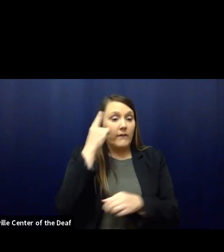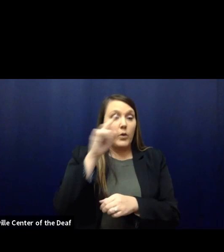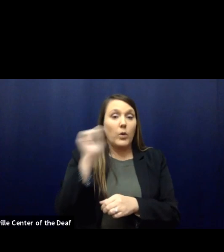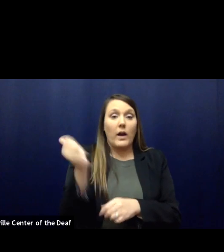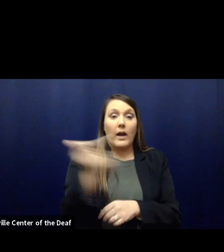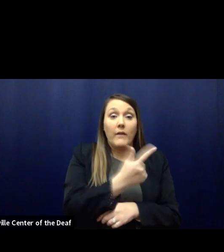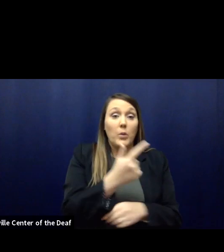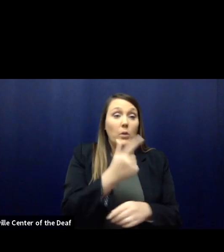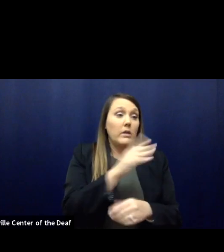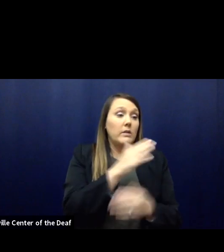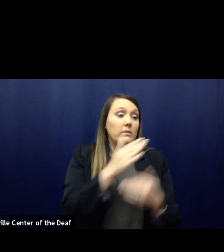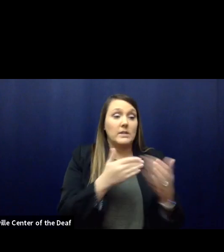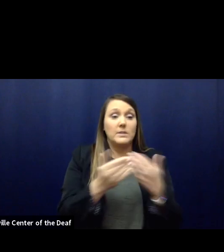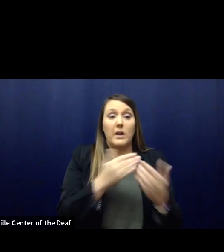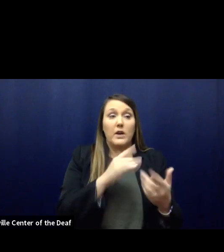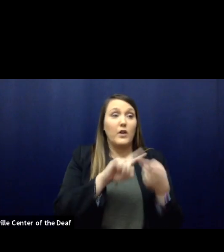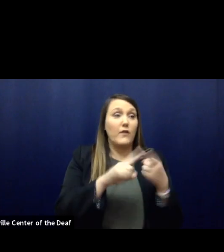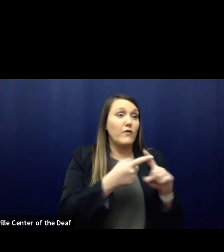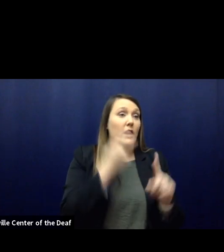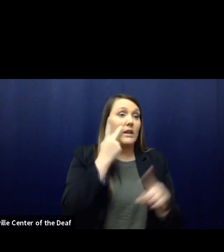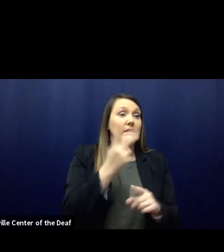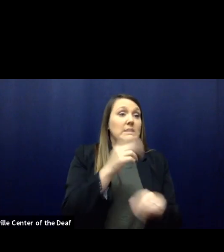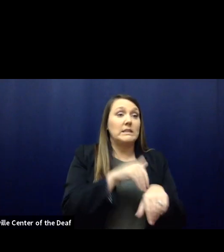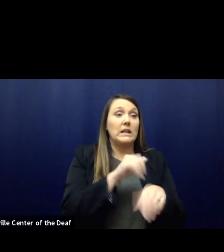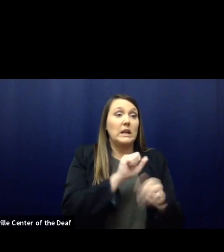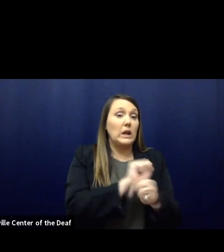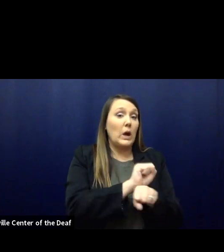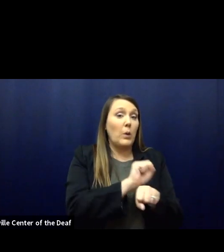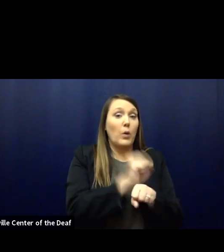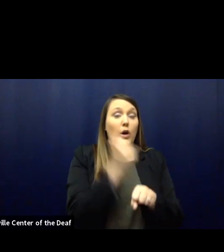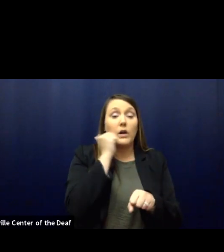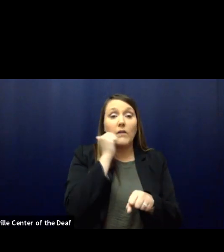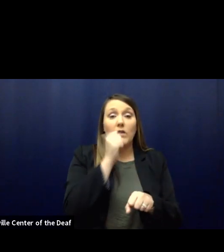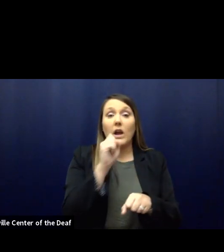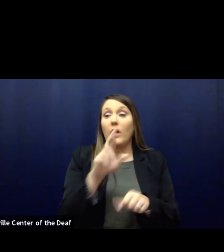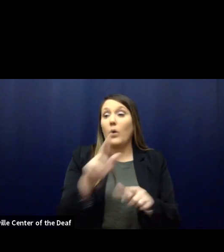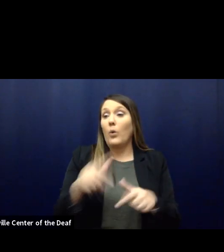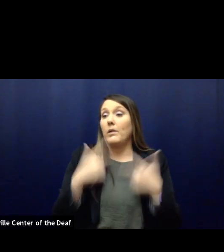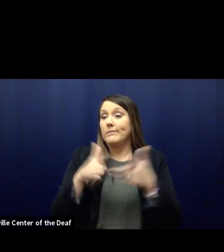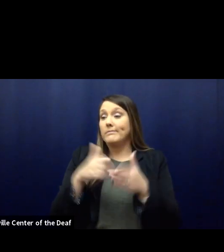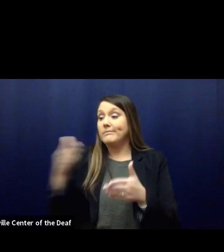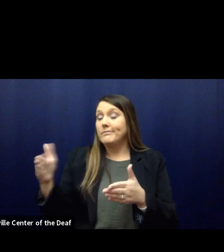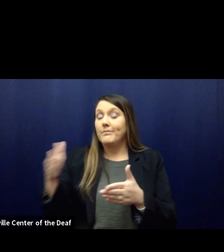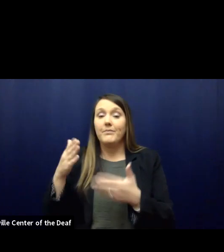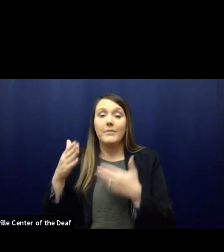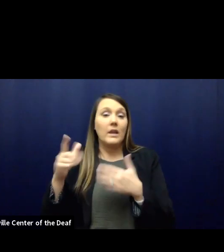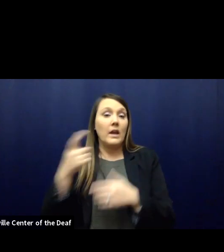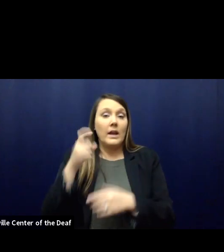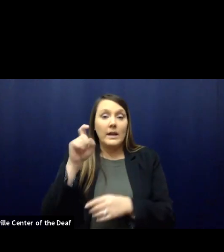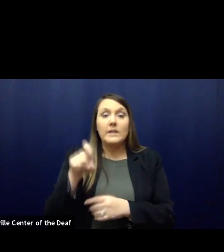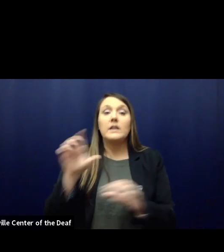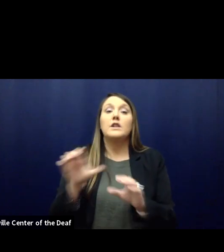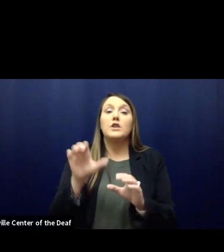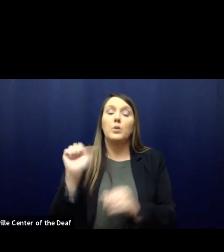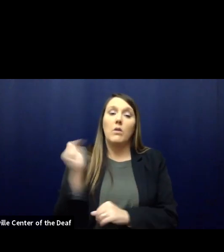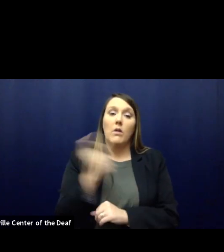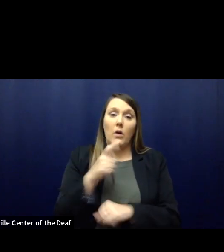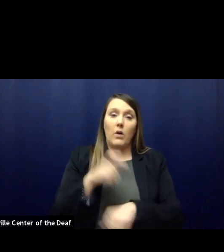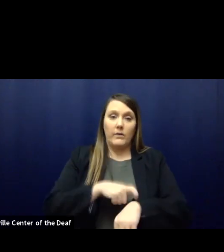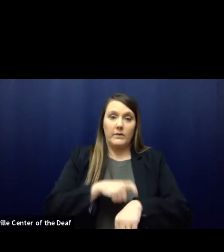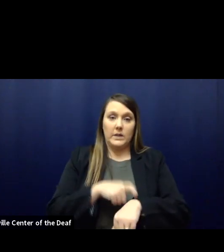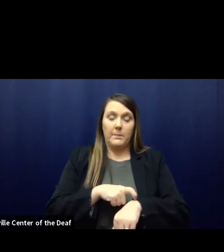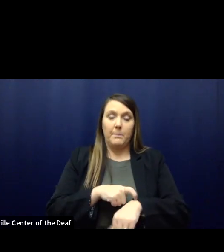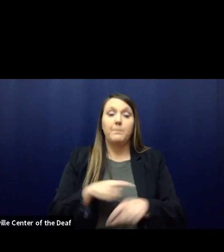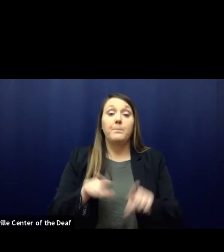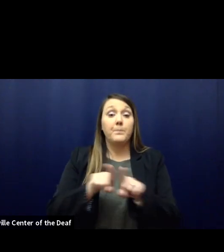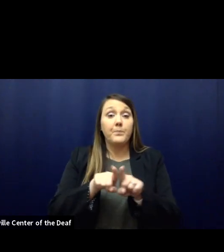that you see at work every day or they're your next door neighbor. We need to be doing it all of the time.